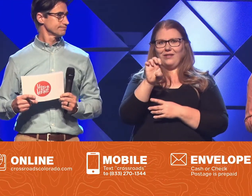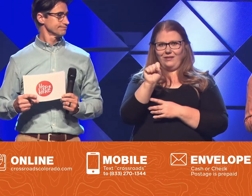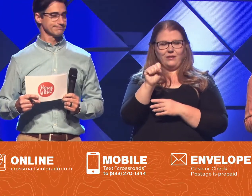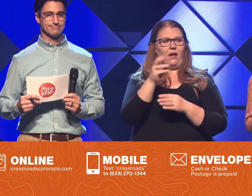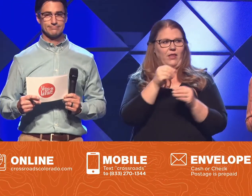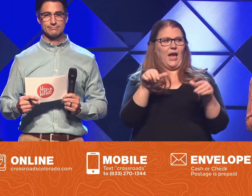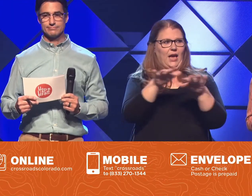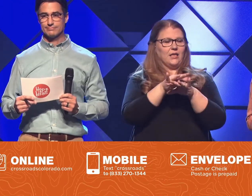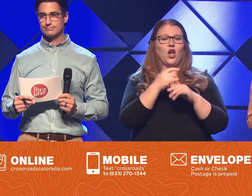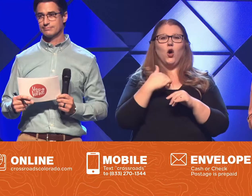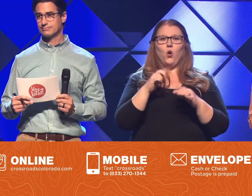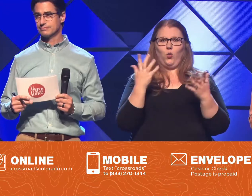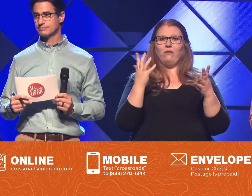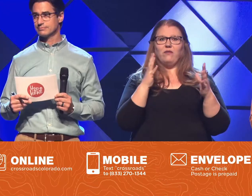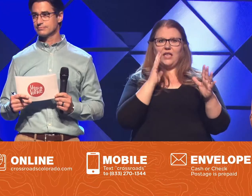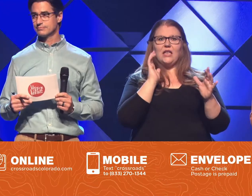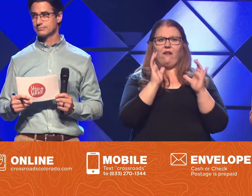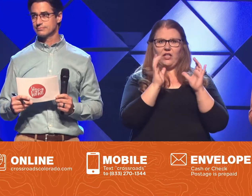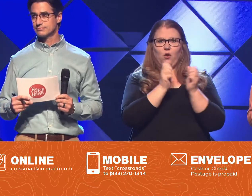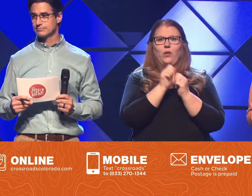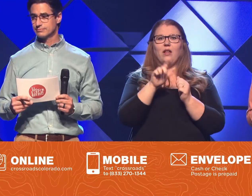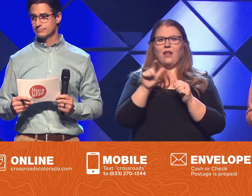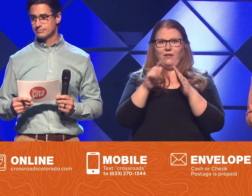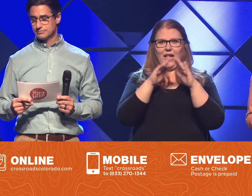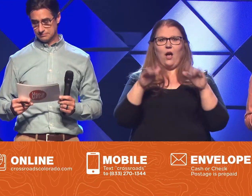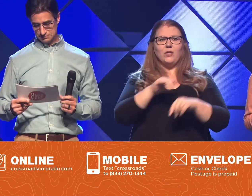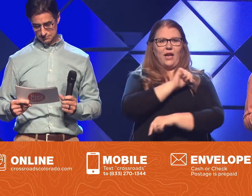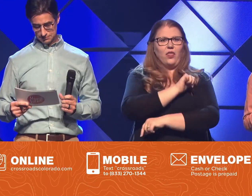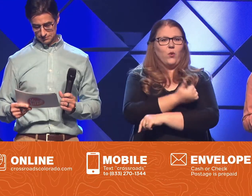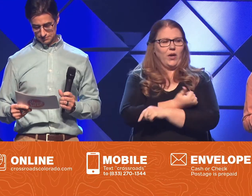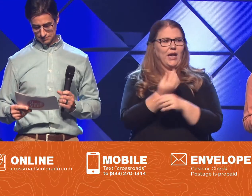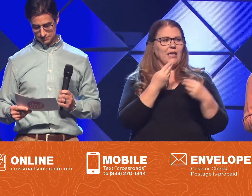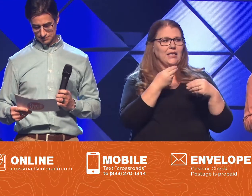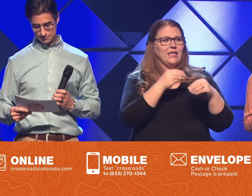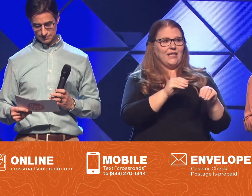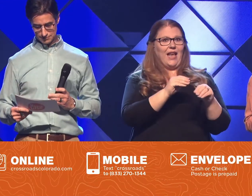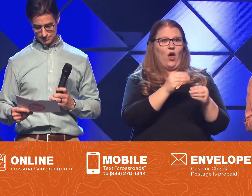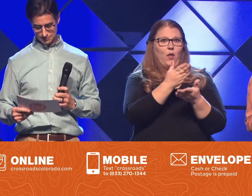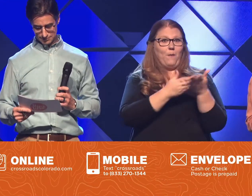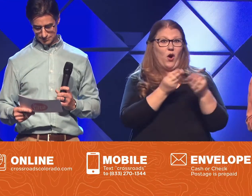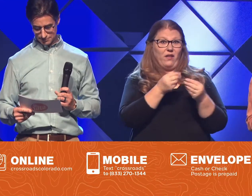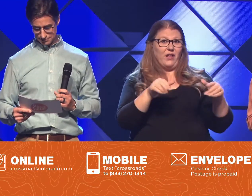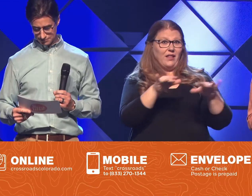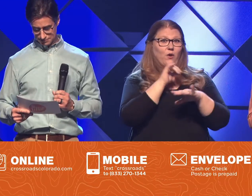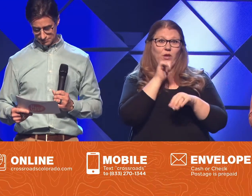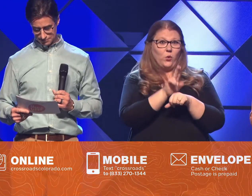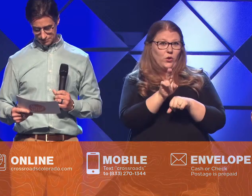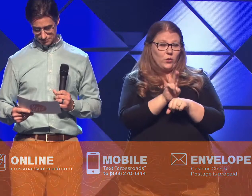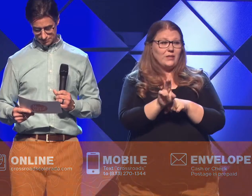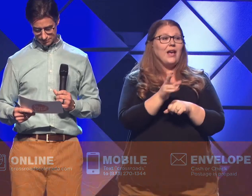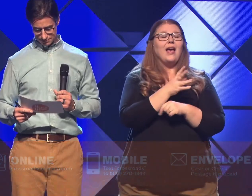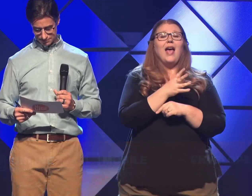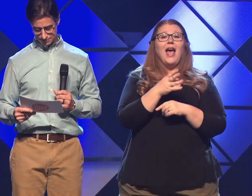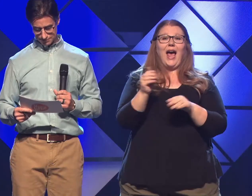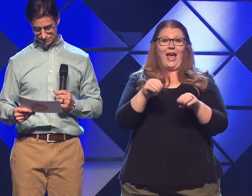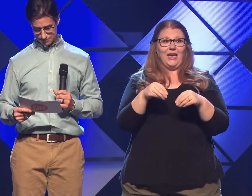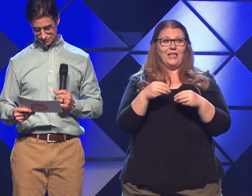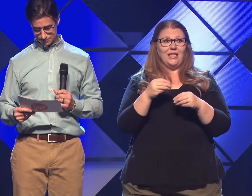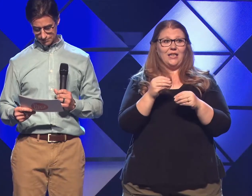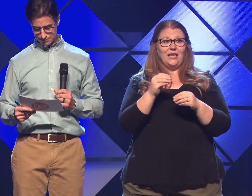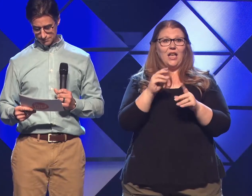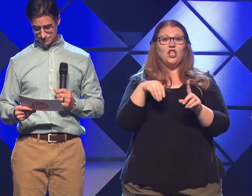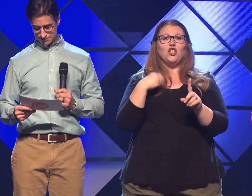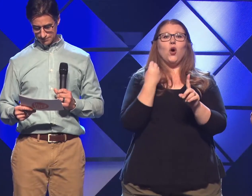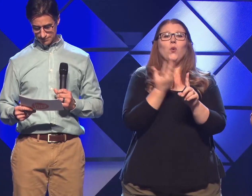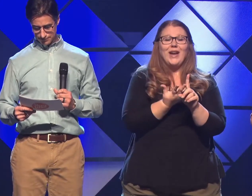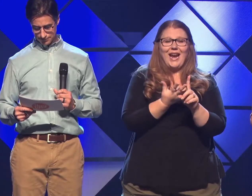in conversation with the Loveland Housing Authority to sell the unused portion of the land and donate a